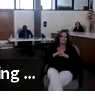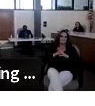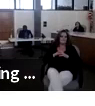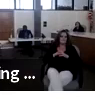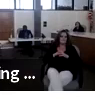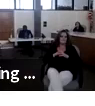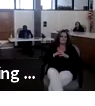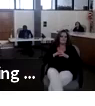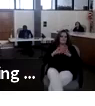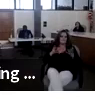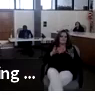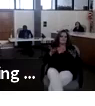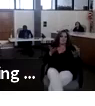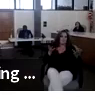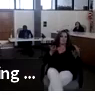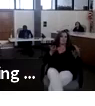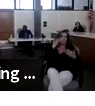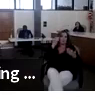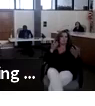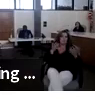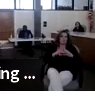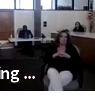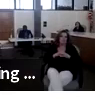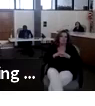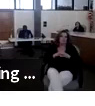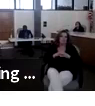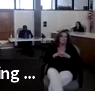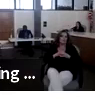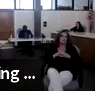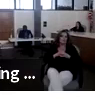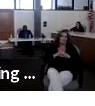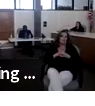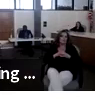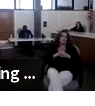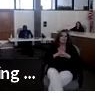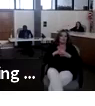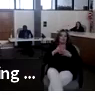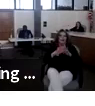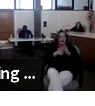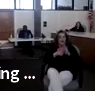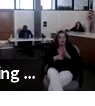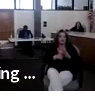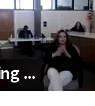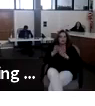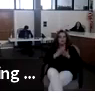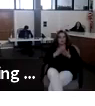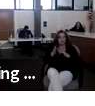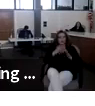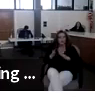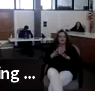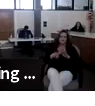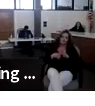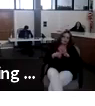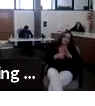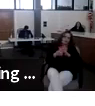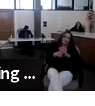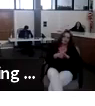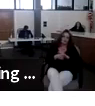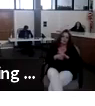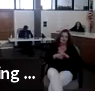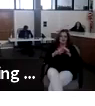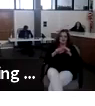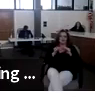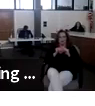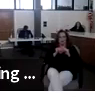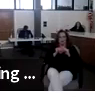What else can I tell you about this? Looking at I know we don't have I can show you some of the floor plans which might indicate more the envelope of the